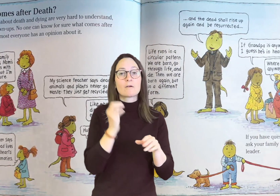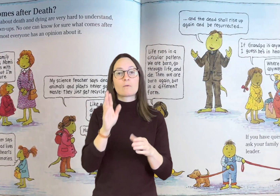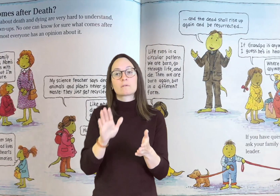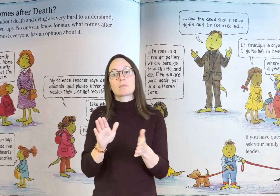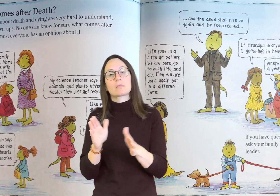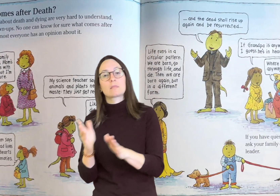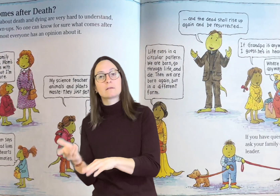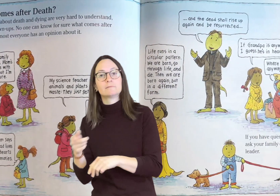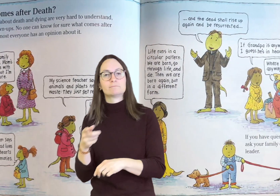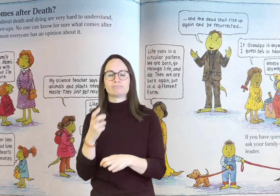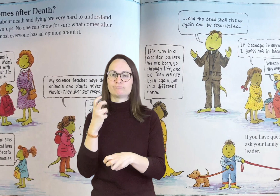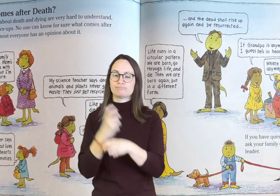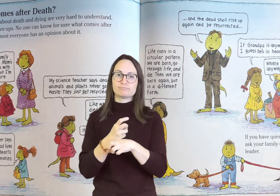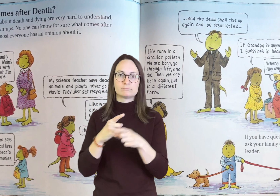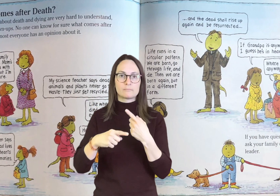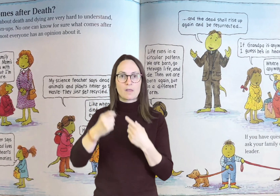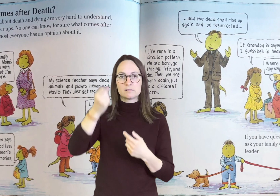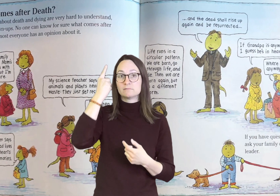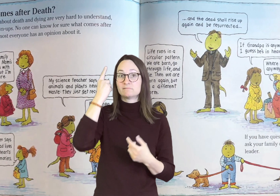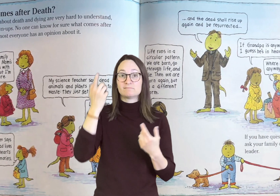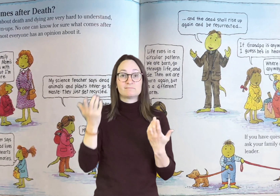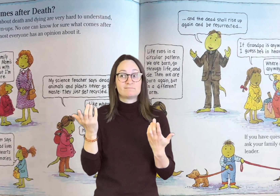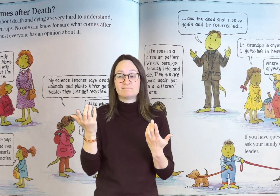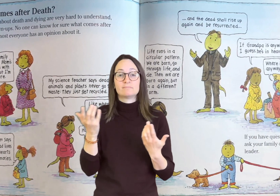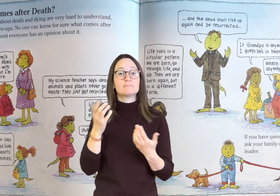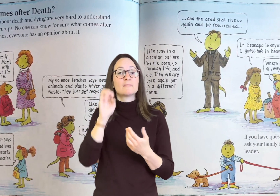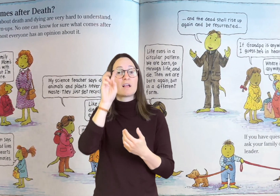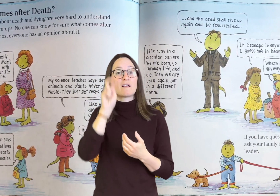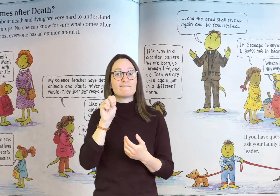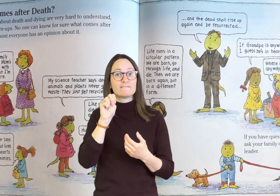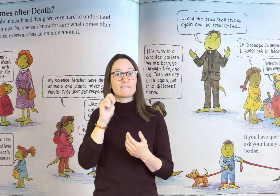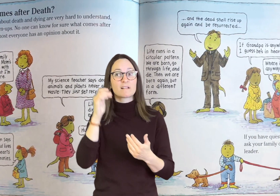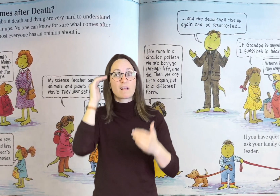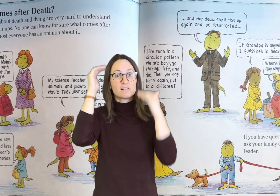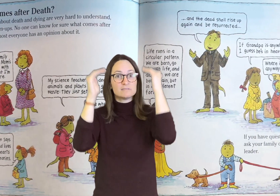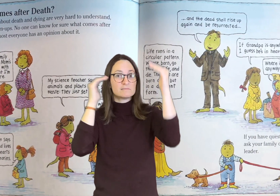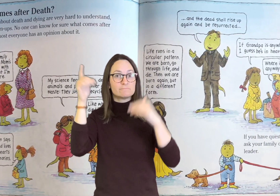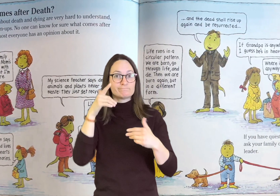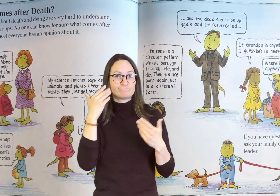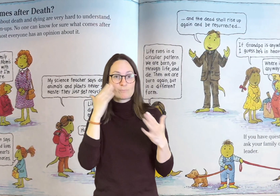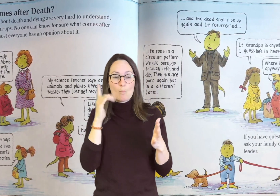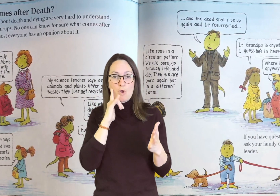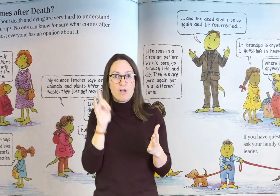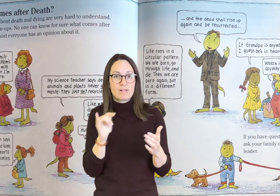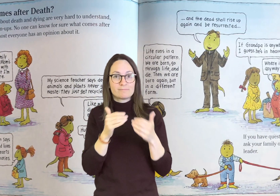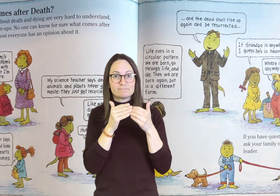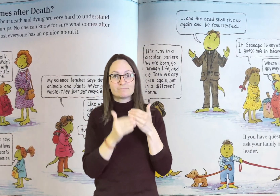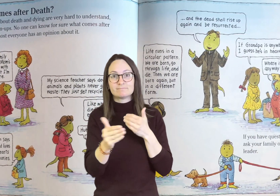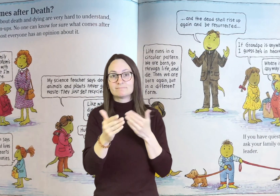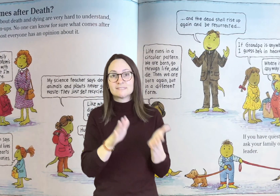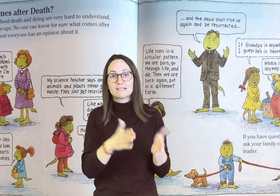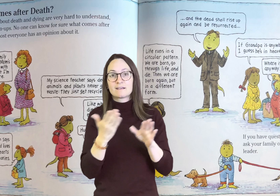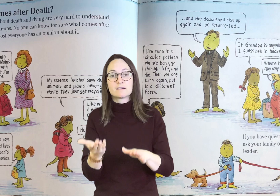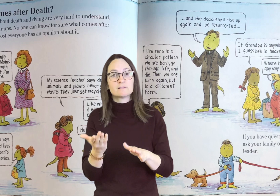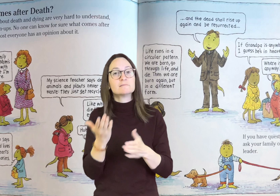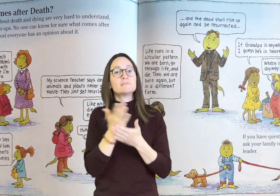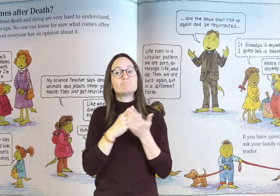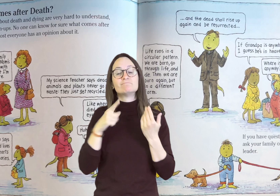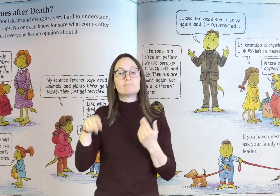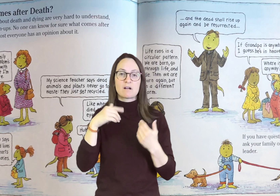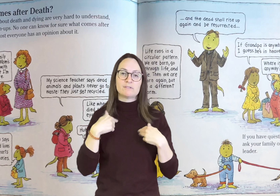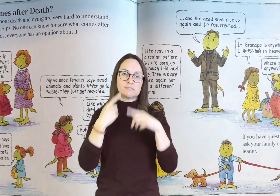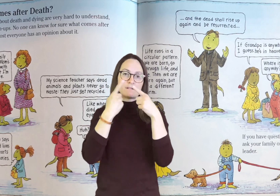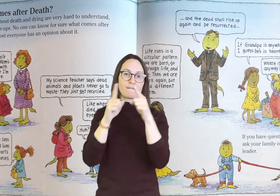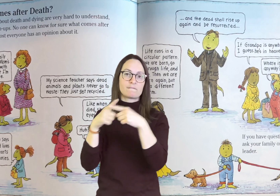Some things about death and dying are very hard to understand, even for grown-ups. No one can know for sure what comes after death,